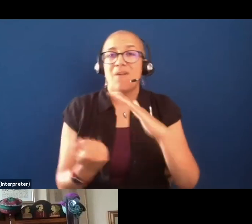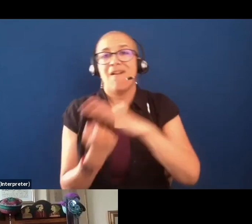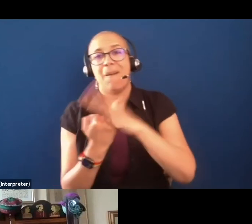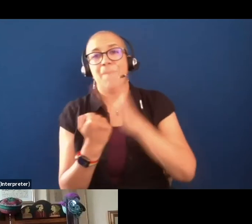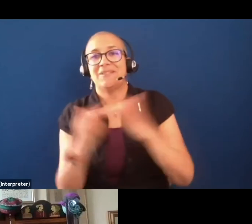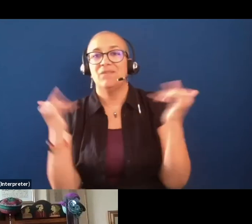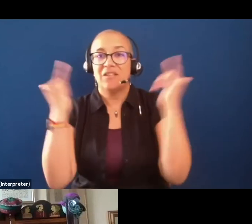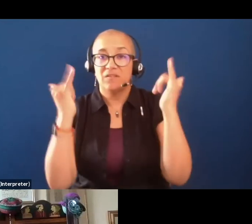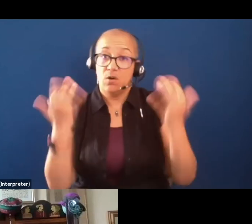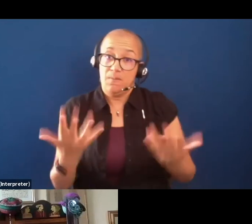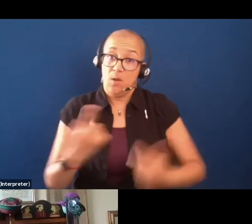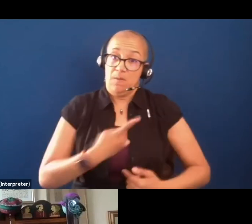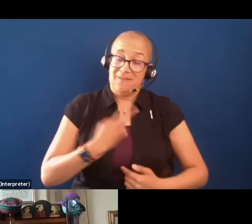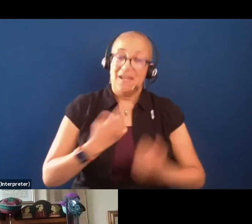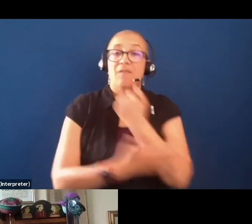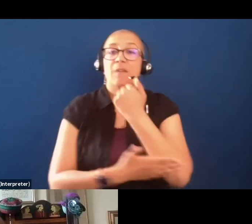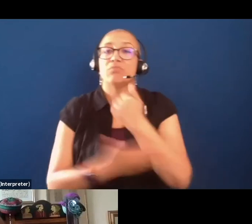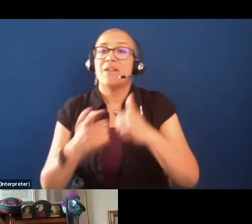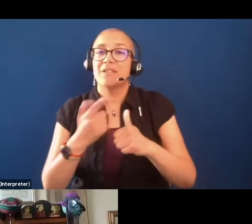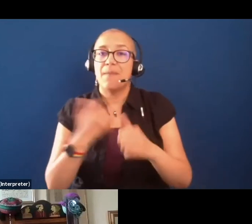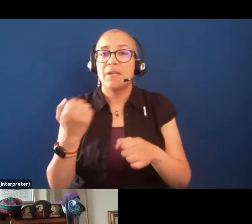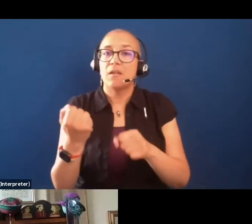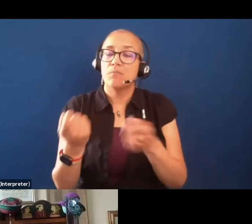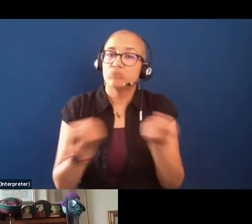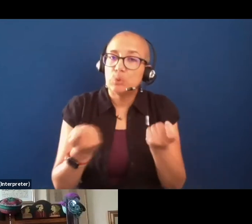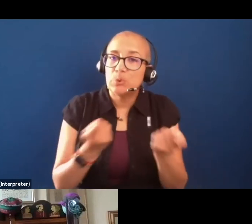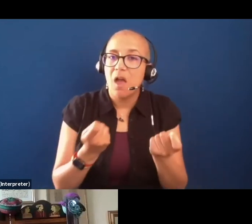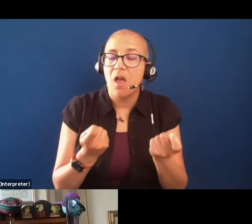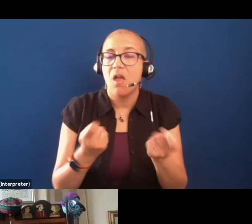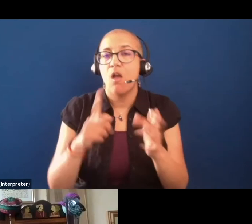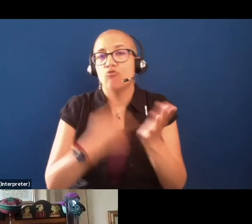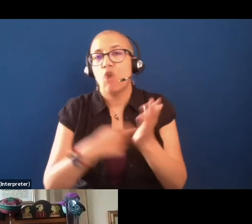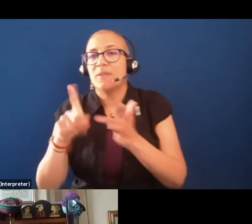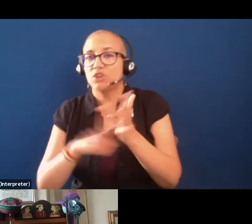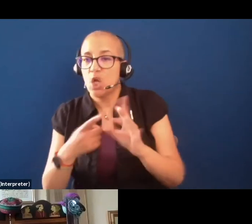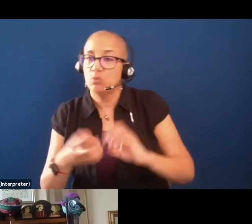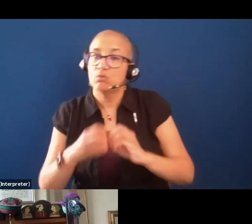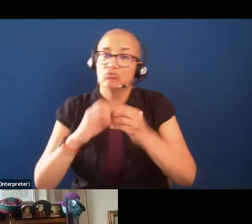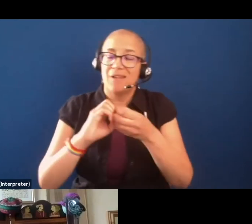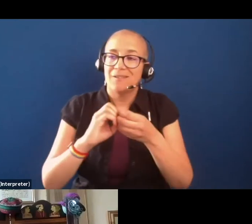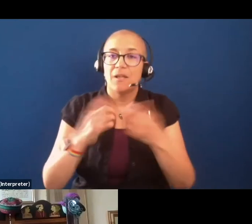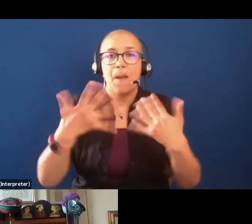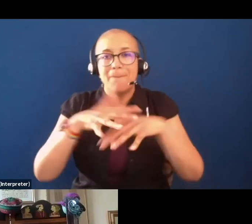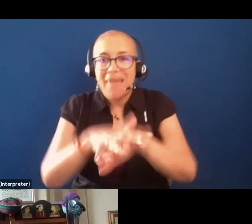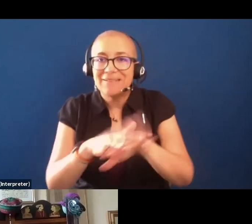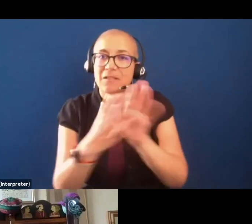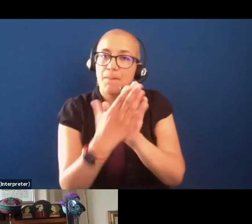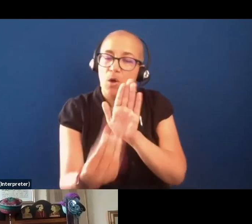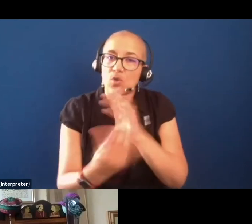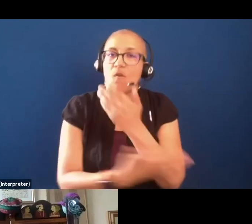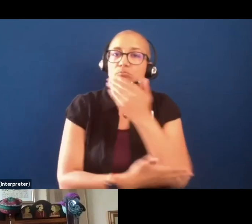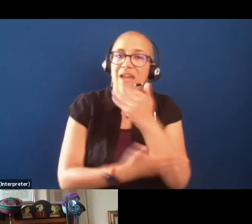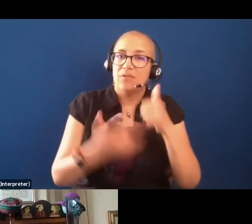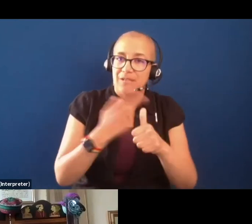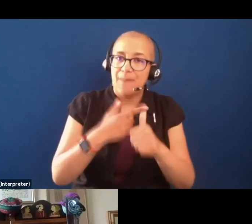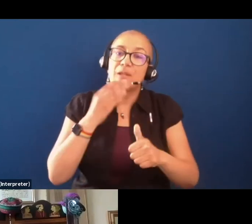Currently, myself and Brownton Abbey producer Rob Jones are working on creating a blended model for Brownton Abbey, using live and